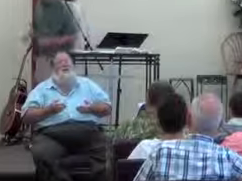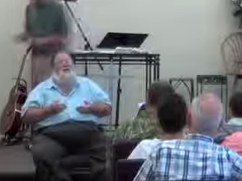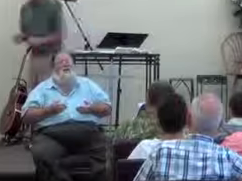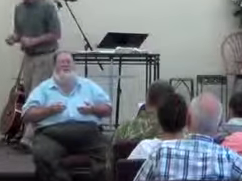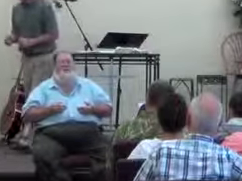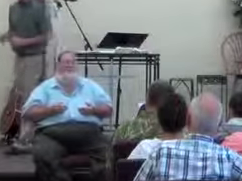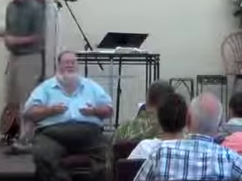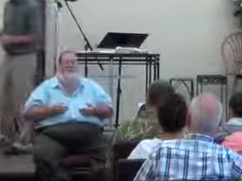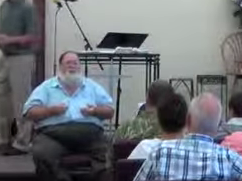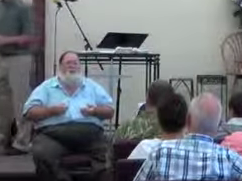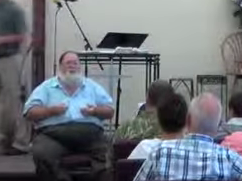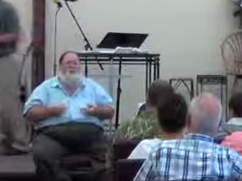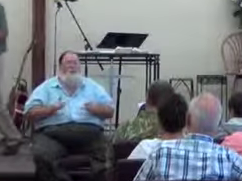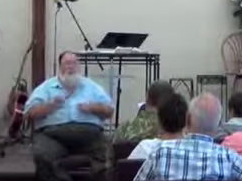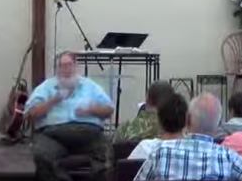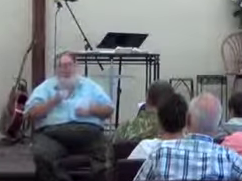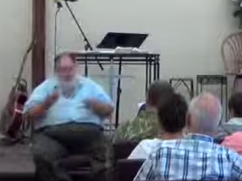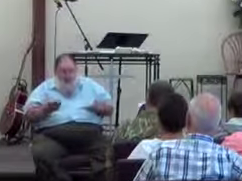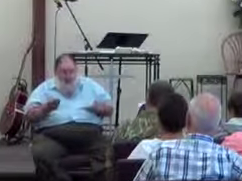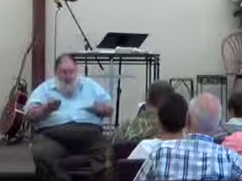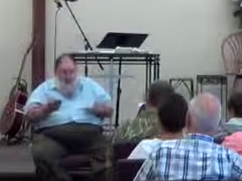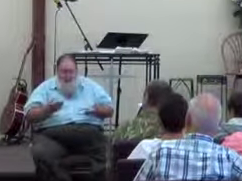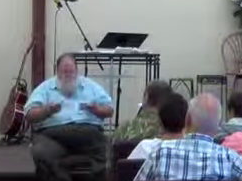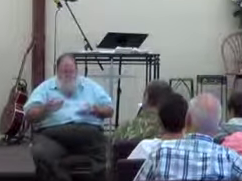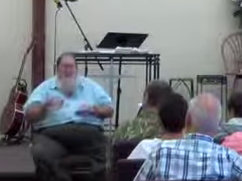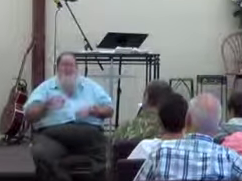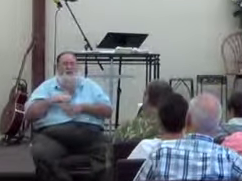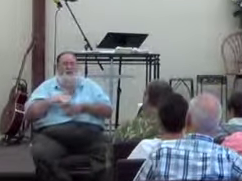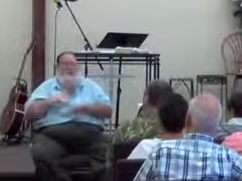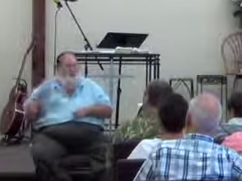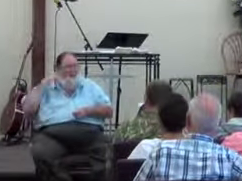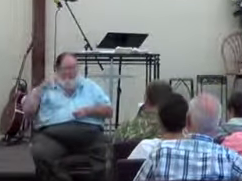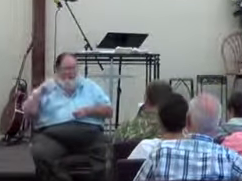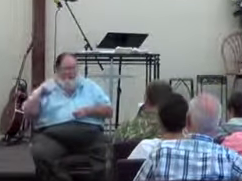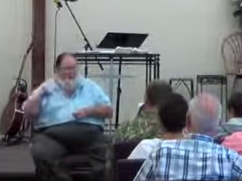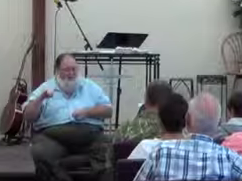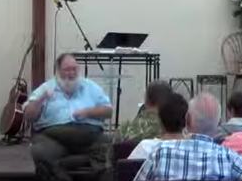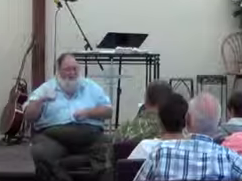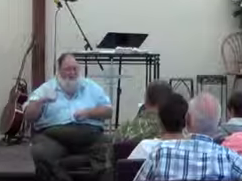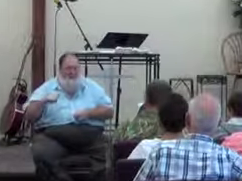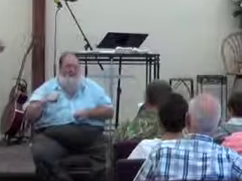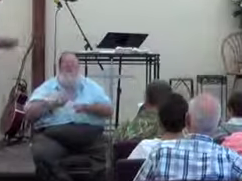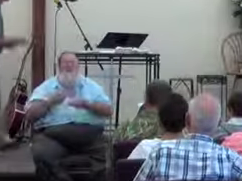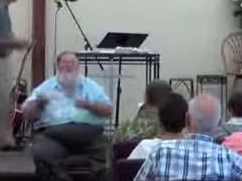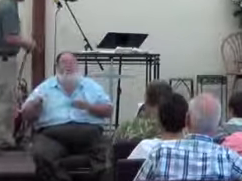me is he runs over and gives me a hug. And I enjoy John so much. You guys have no idea.